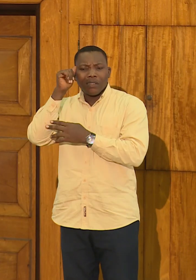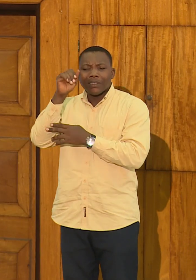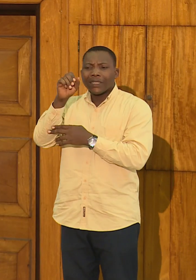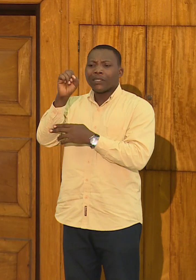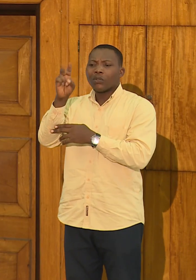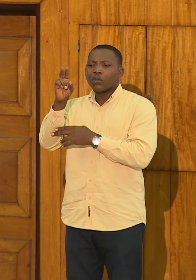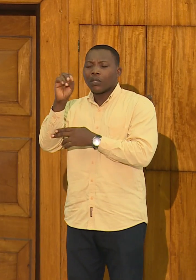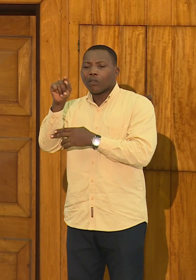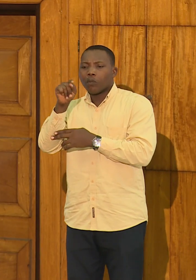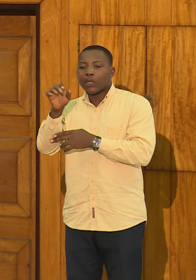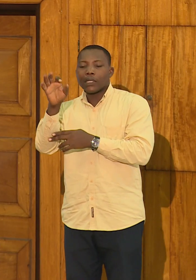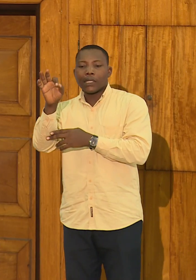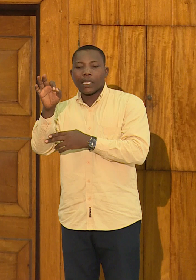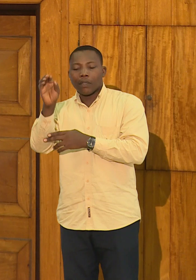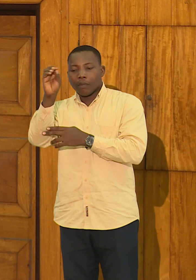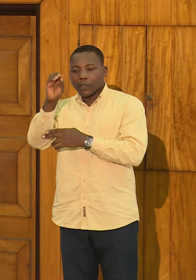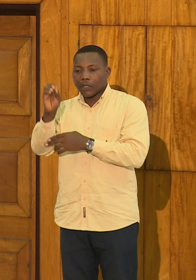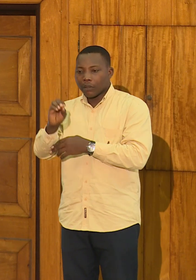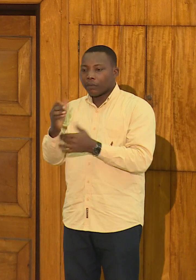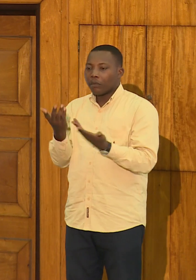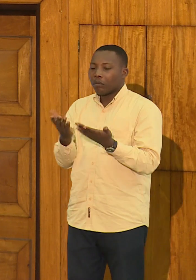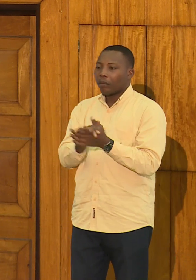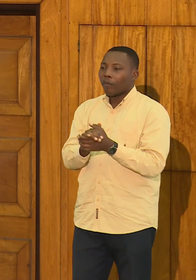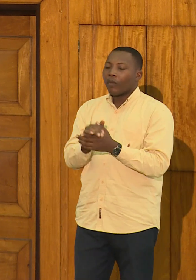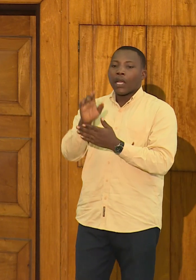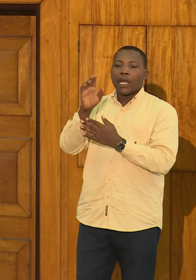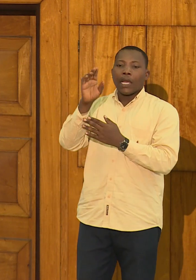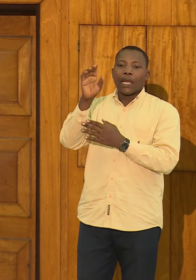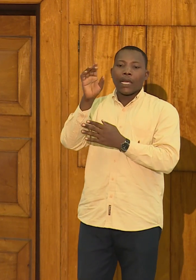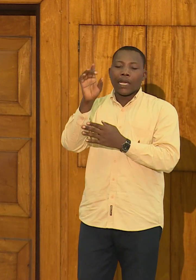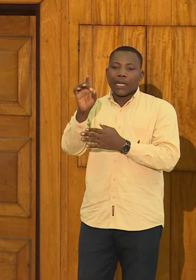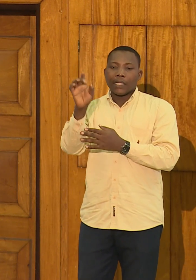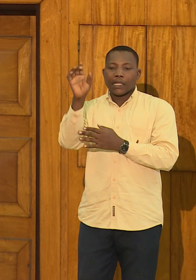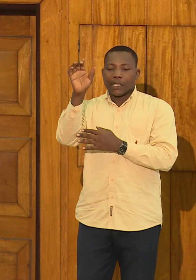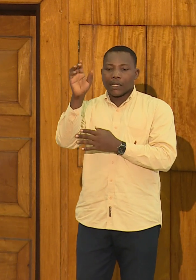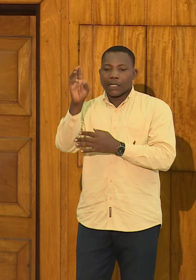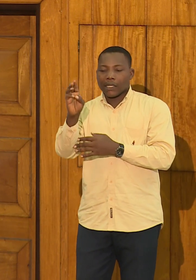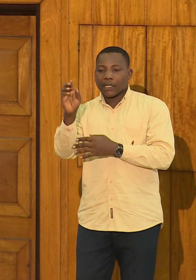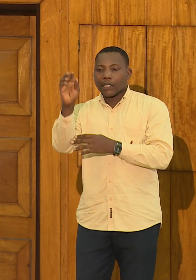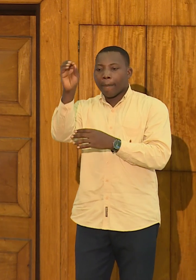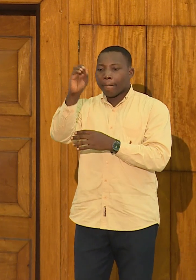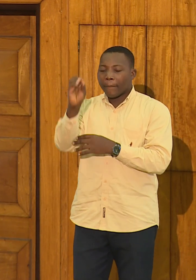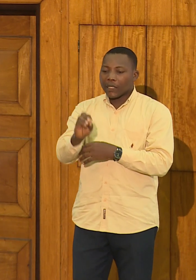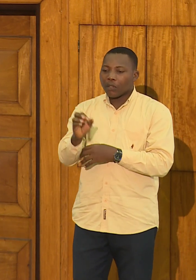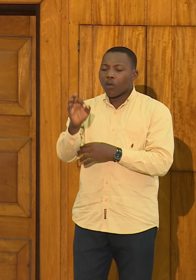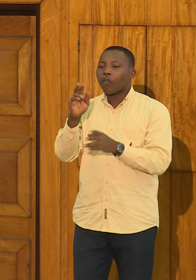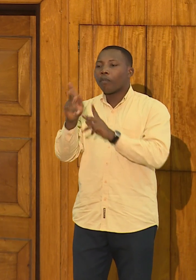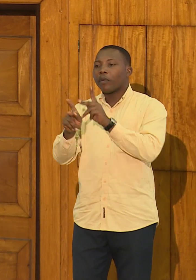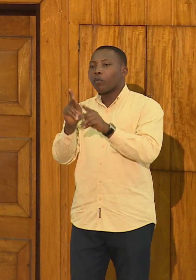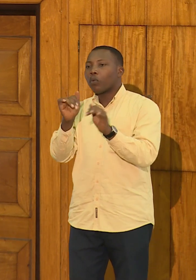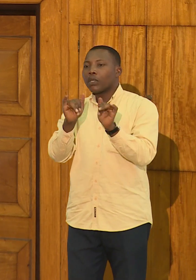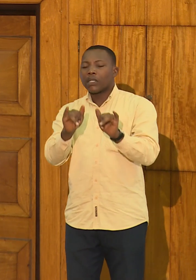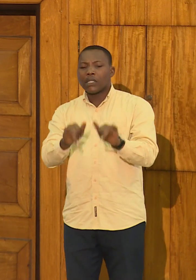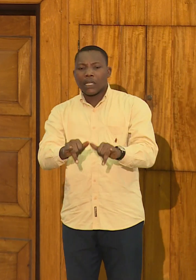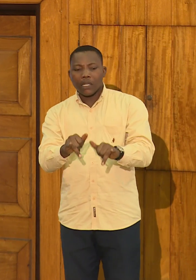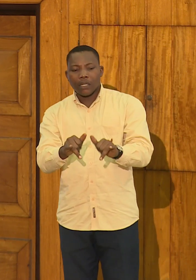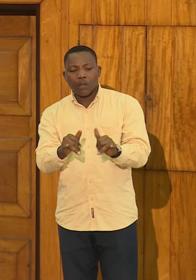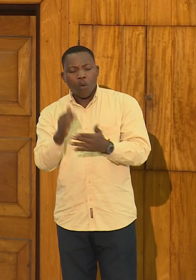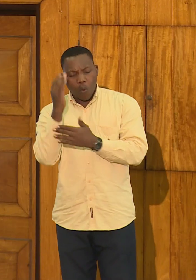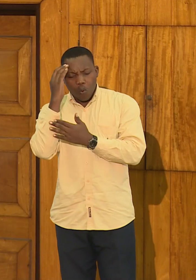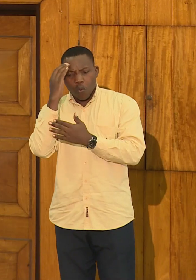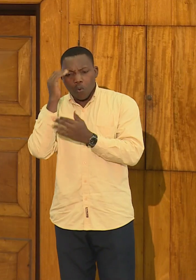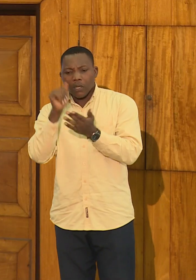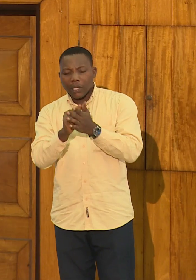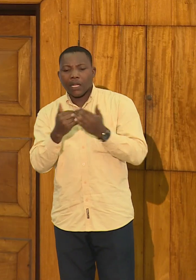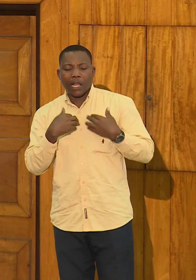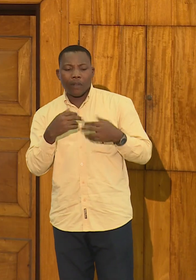12.9%. Although approximately 86% of HIV positive individuals knew their status, only